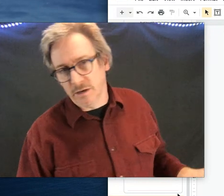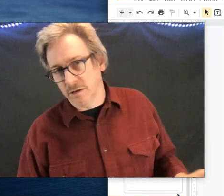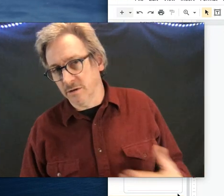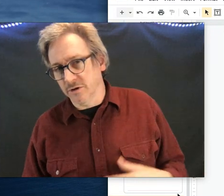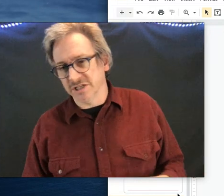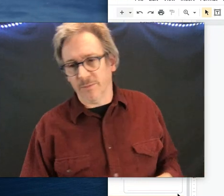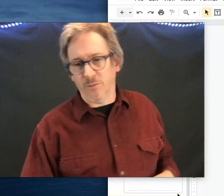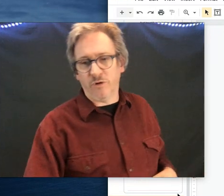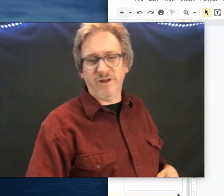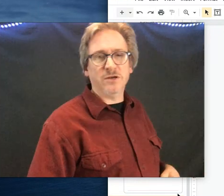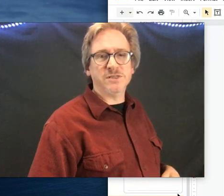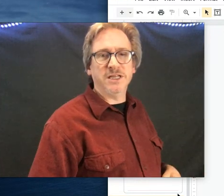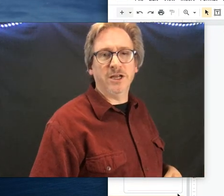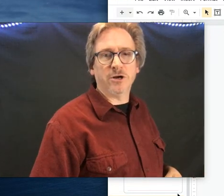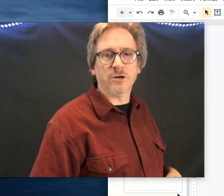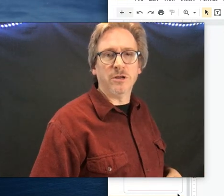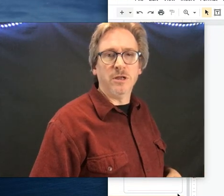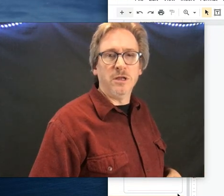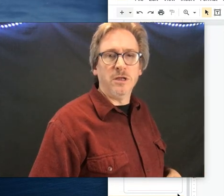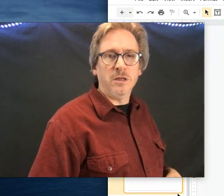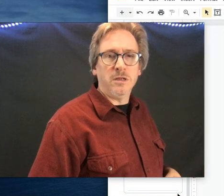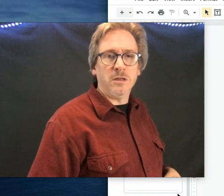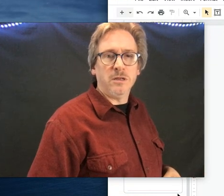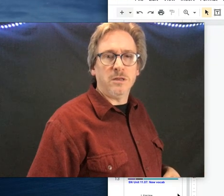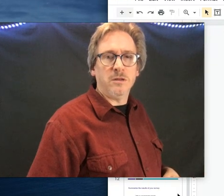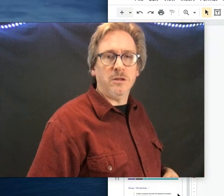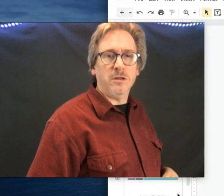And there's a couple more videos in here.